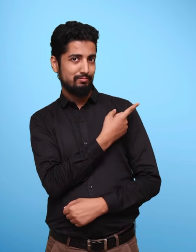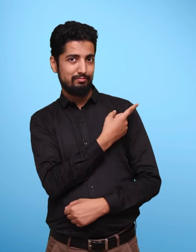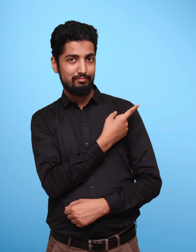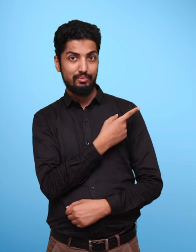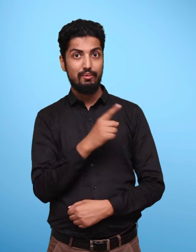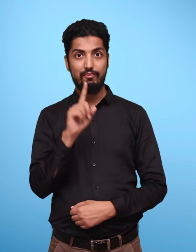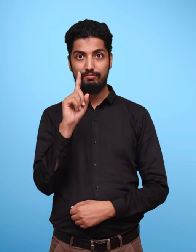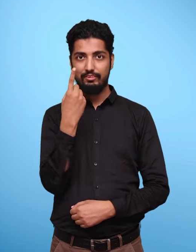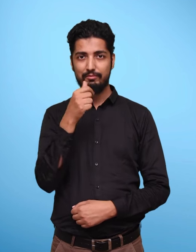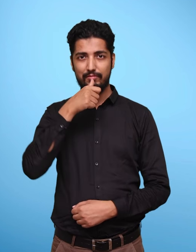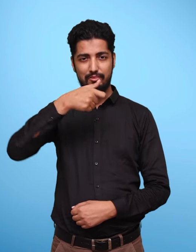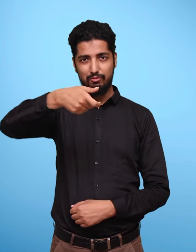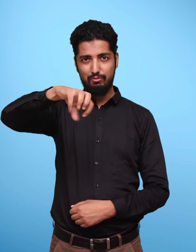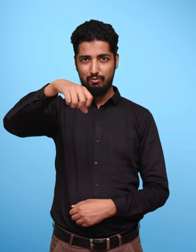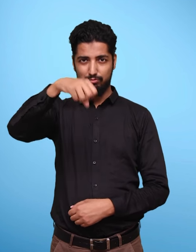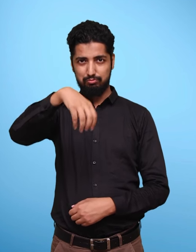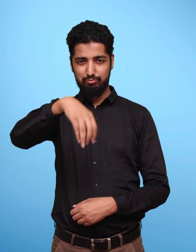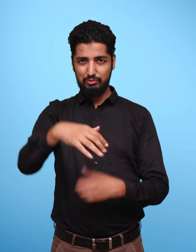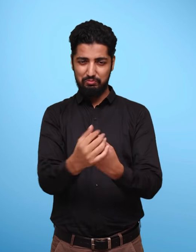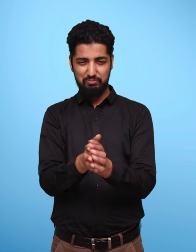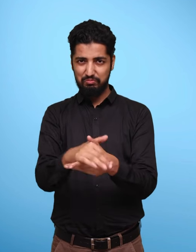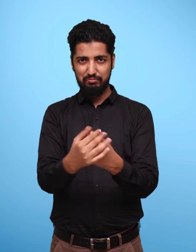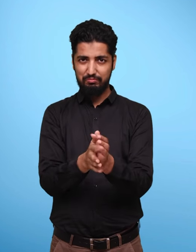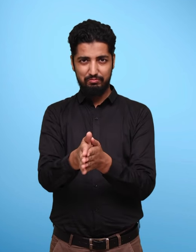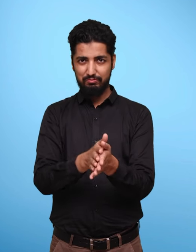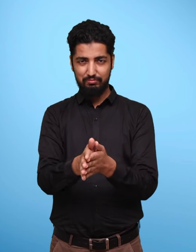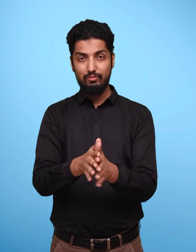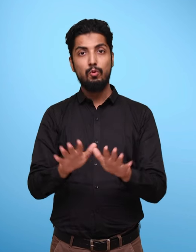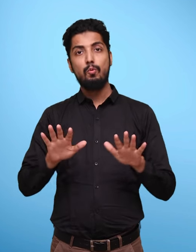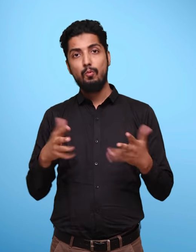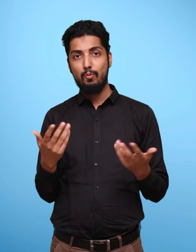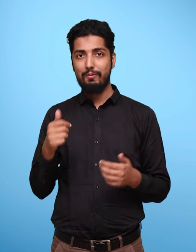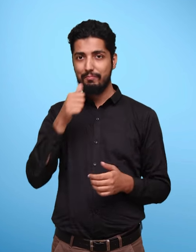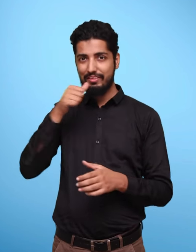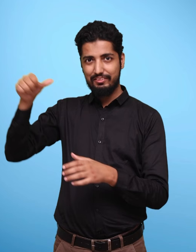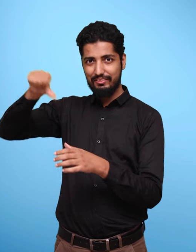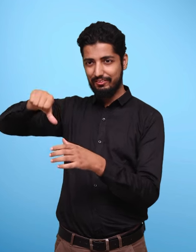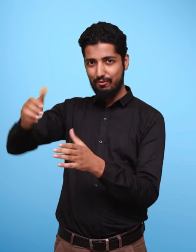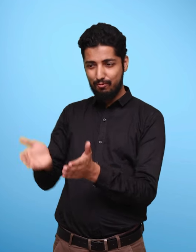1. Open the tap or pour water on your